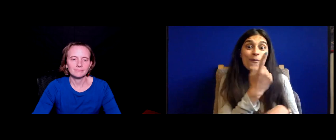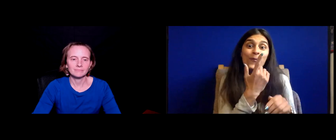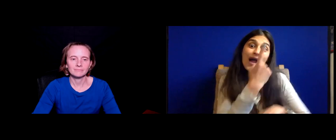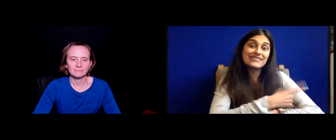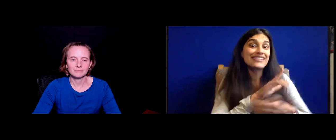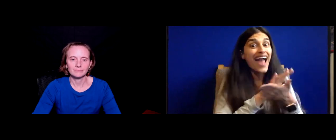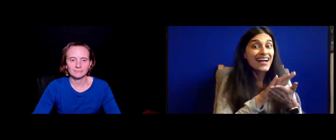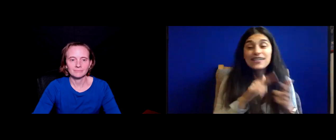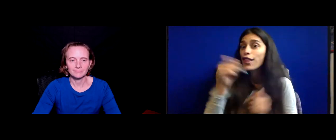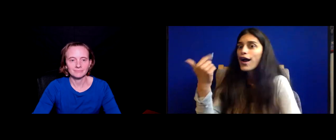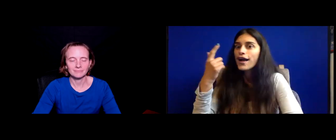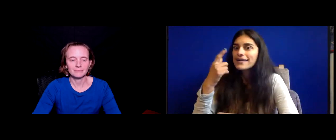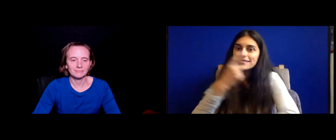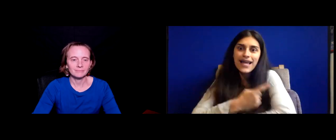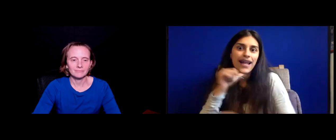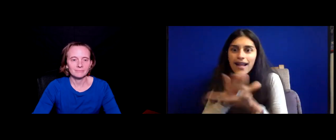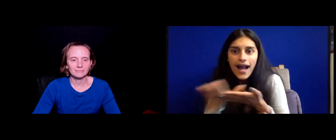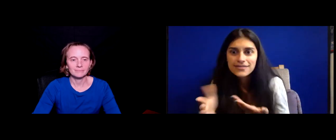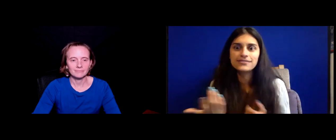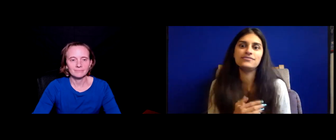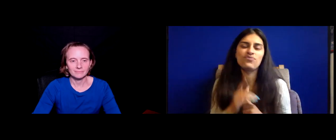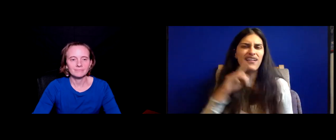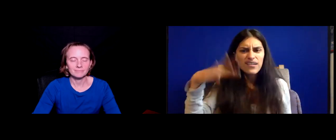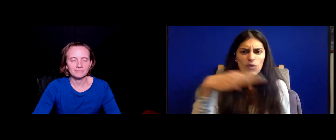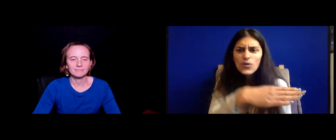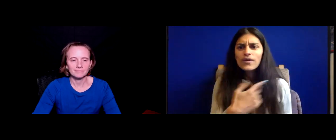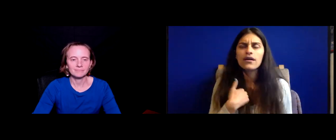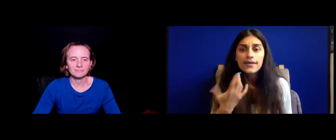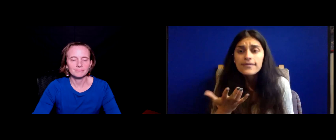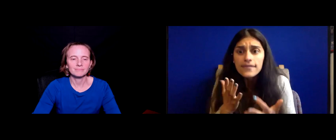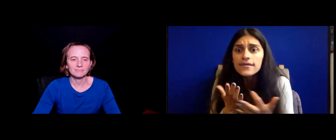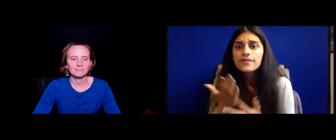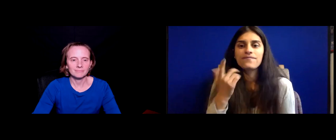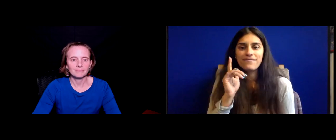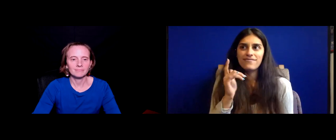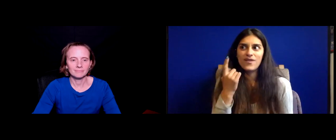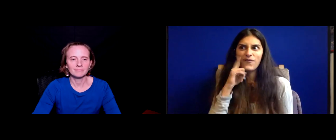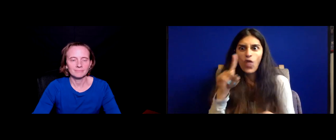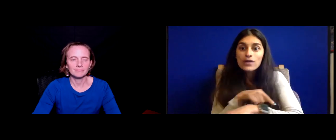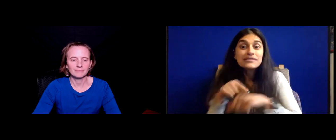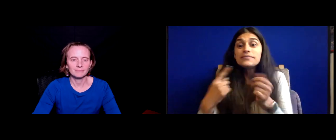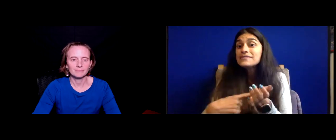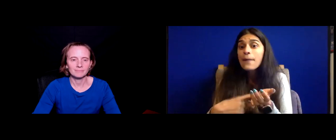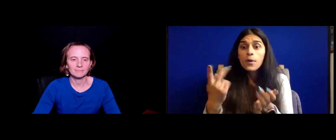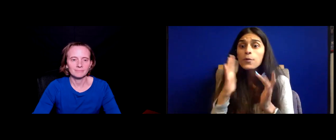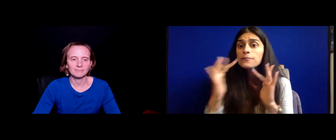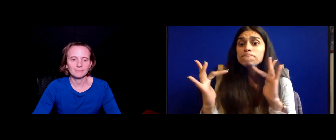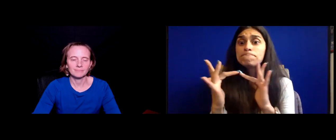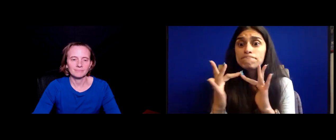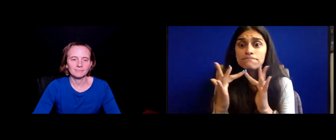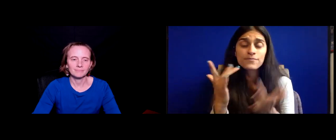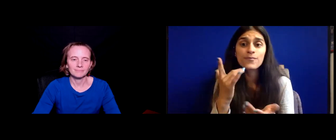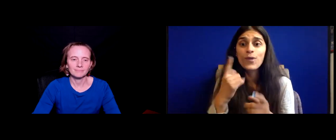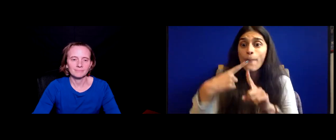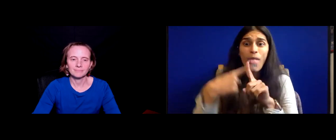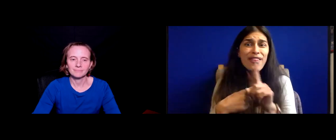that person wasn't really nice to me. One day they would be nice, and the next day they wouldn't. It was just a roller coaster of not